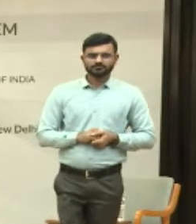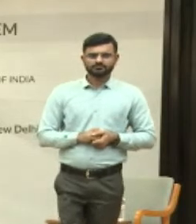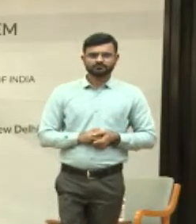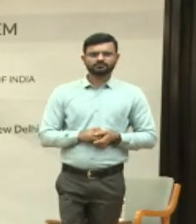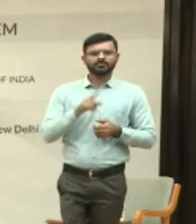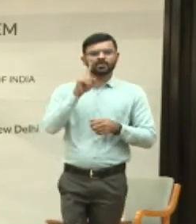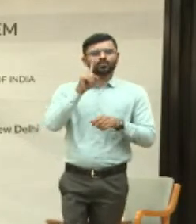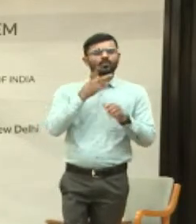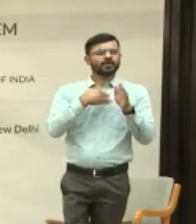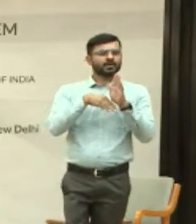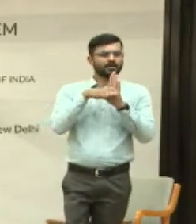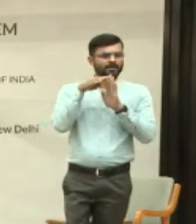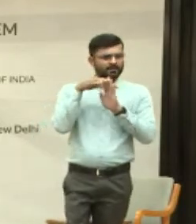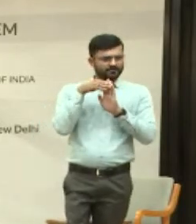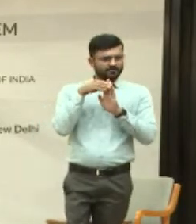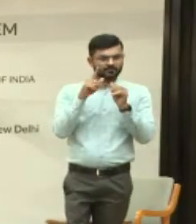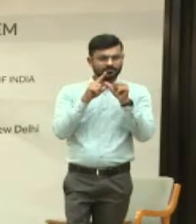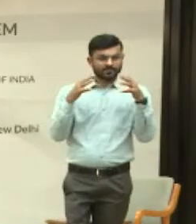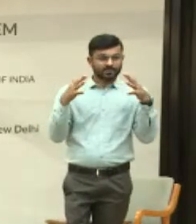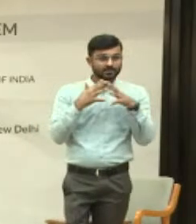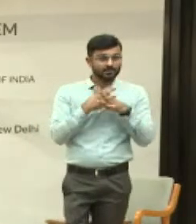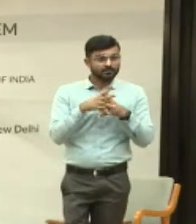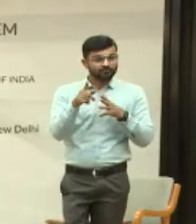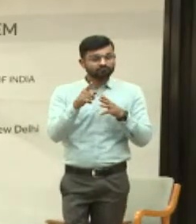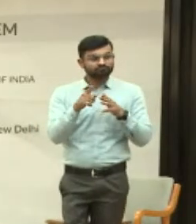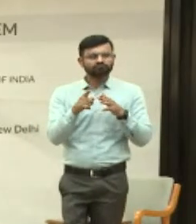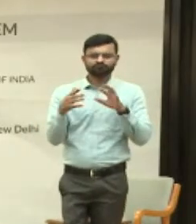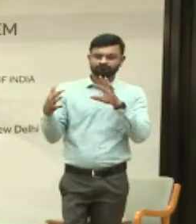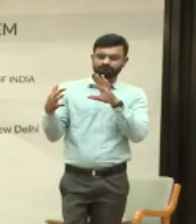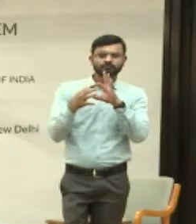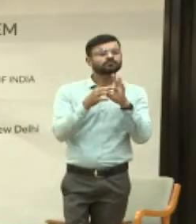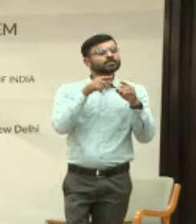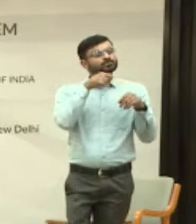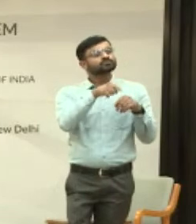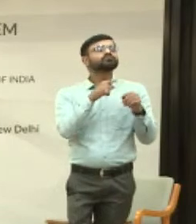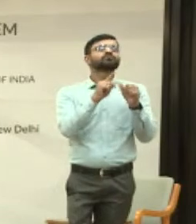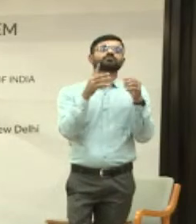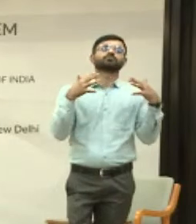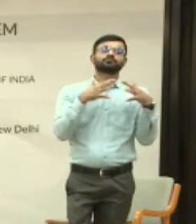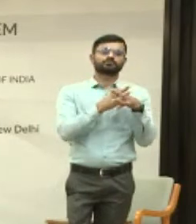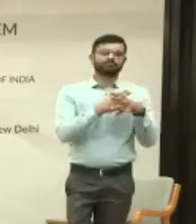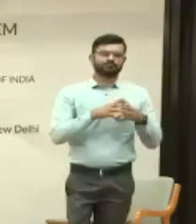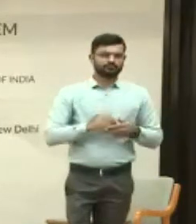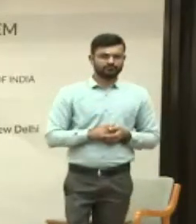At one level, law is the statutory law.